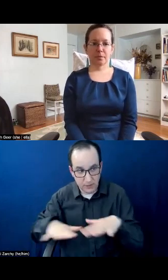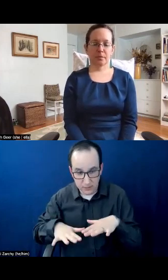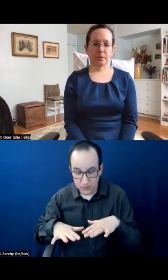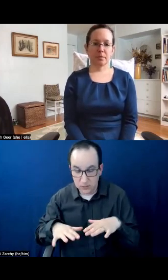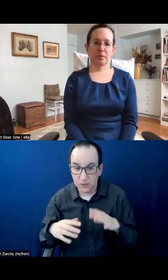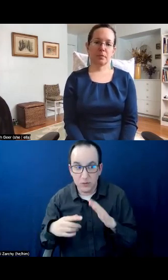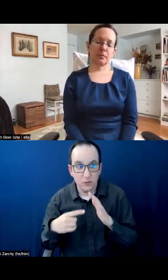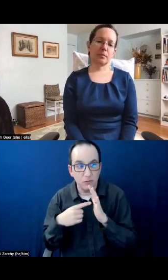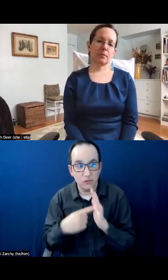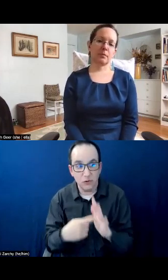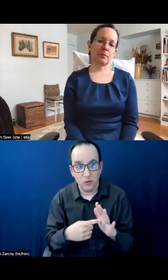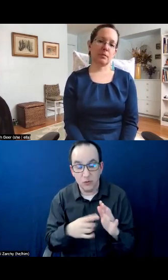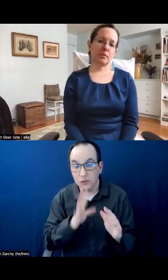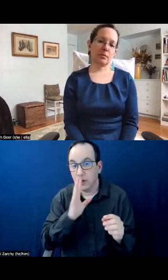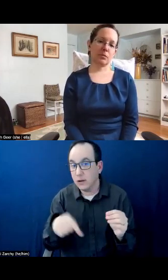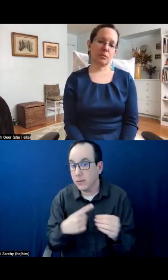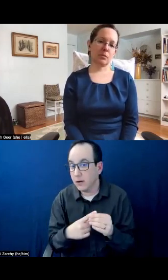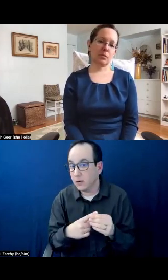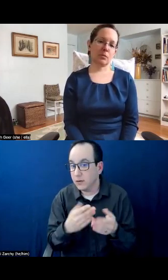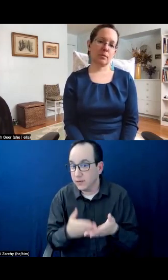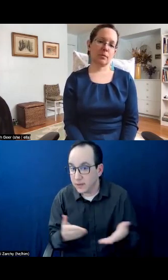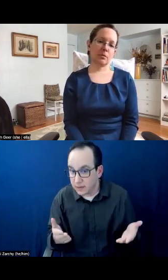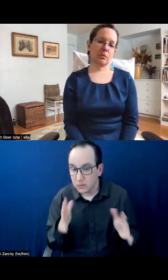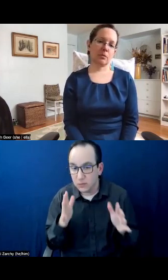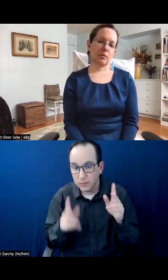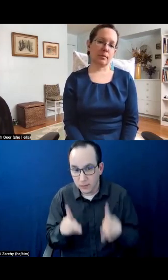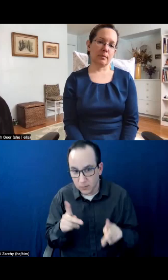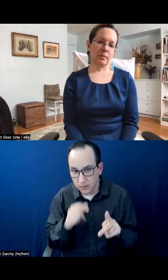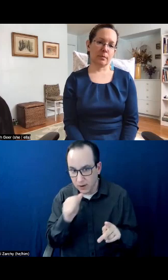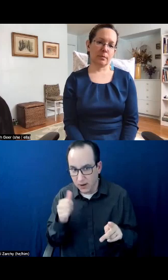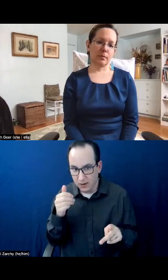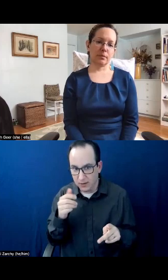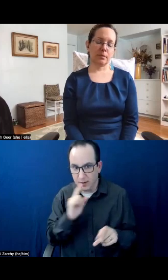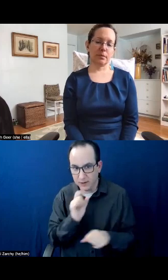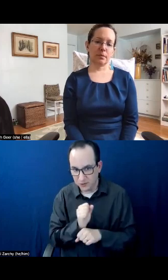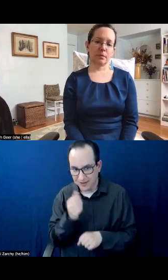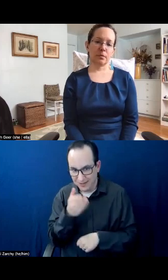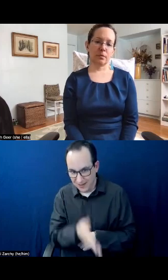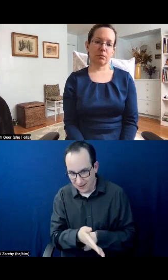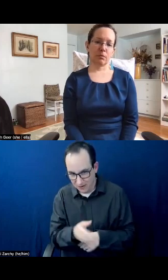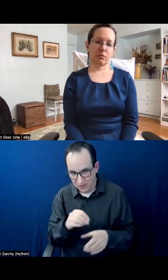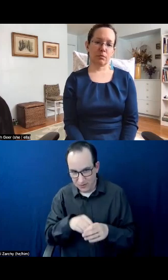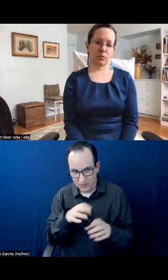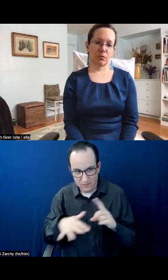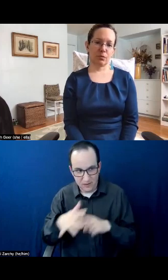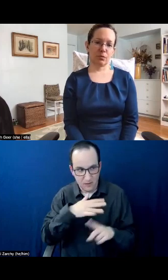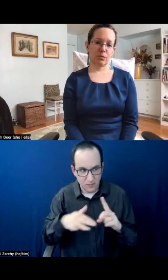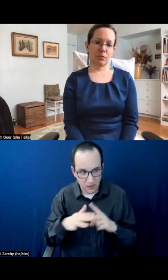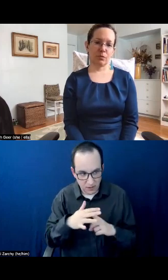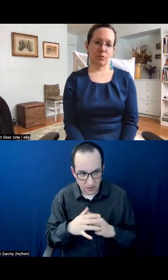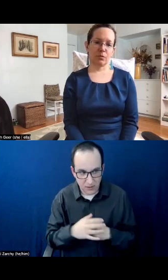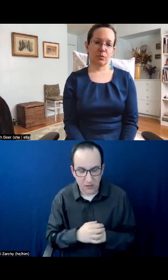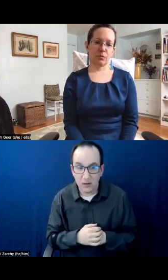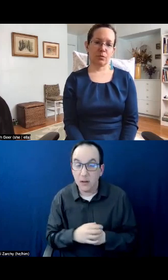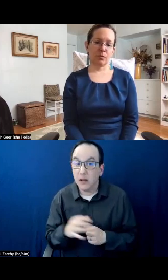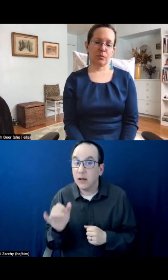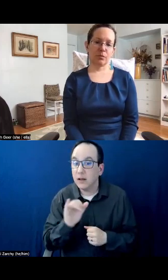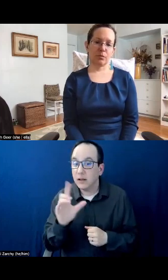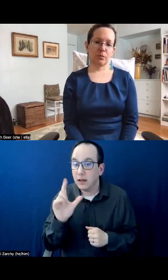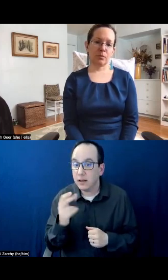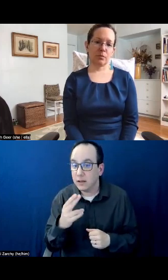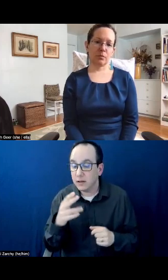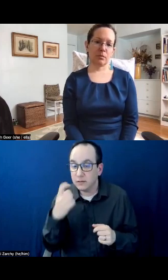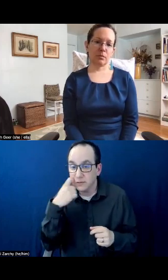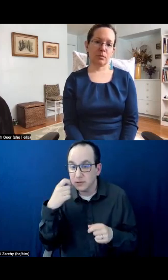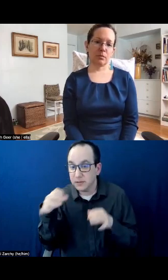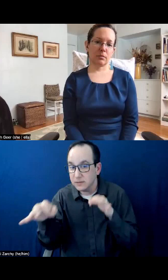specific locations in space for specific things or people that aren't physically there in